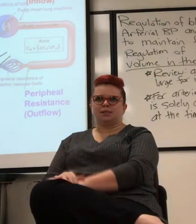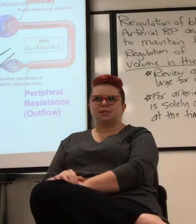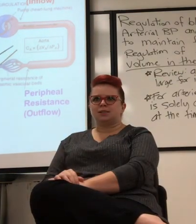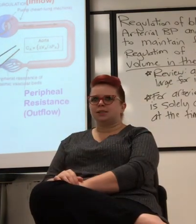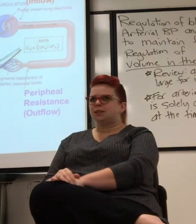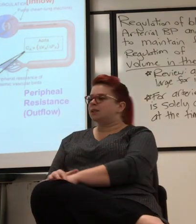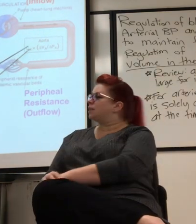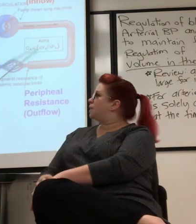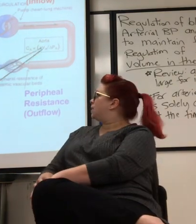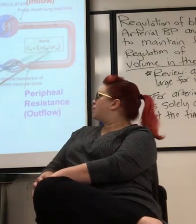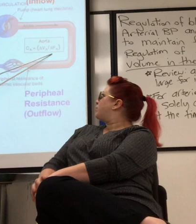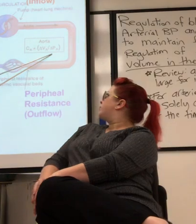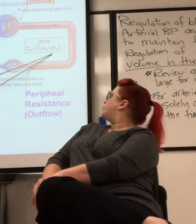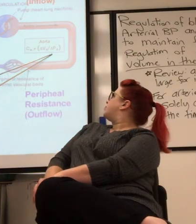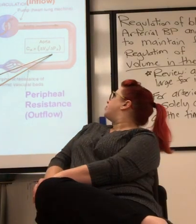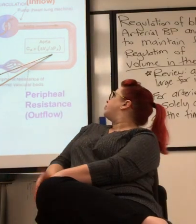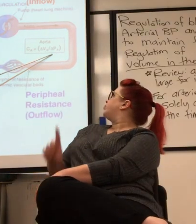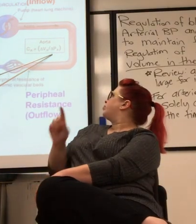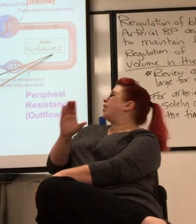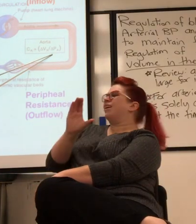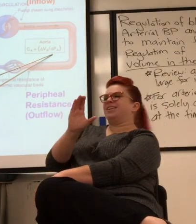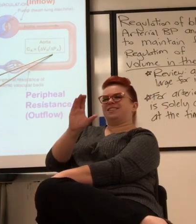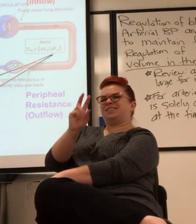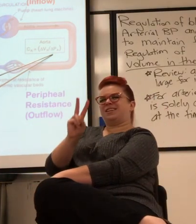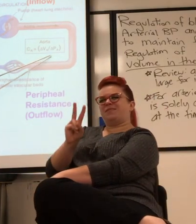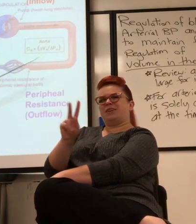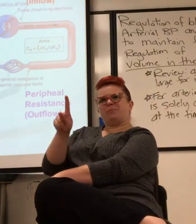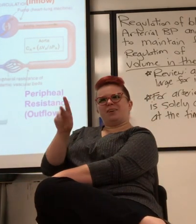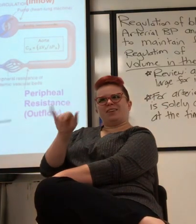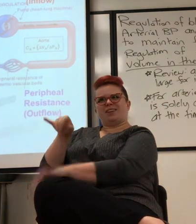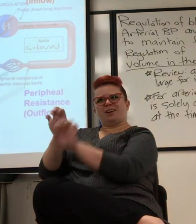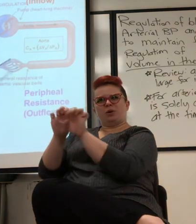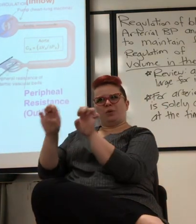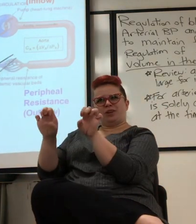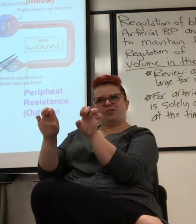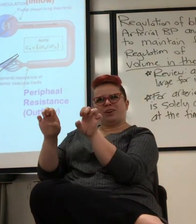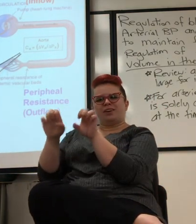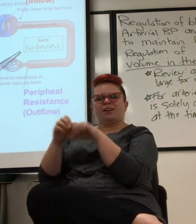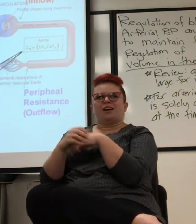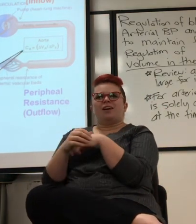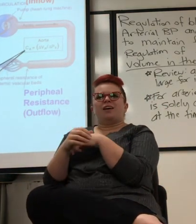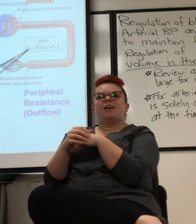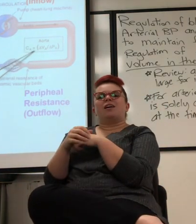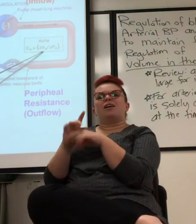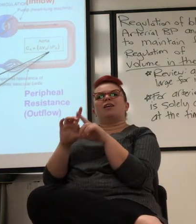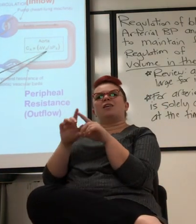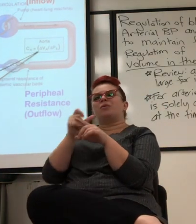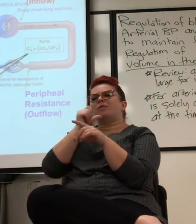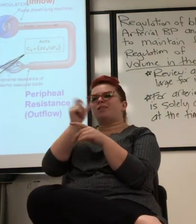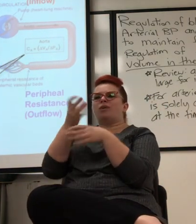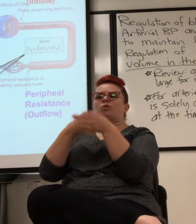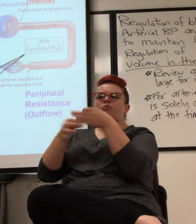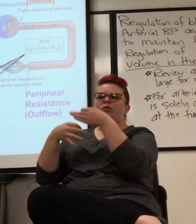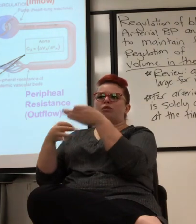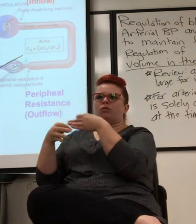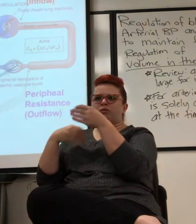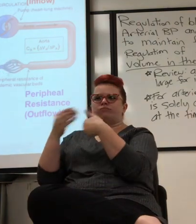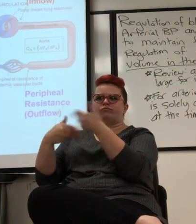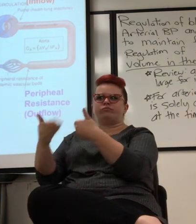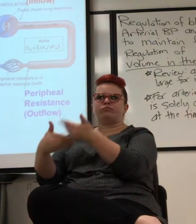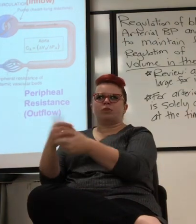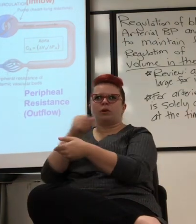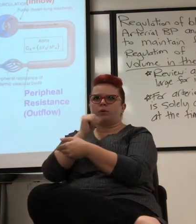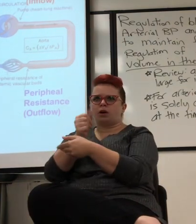the CVP thing, okay? And we're not gonna really plug and chug numbers, but we did talk